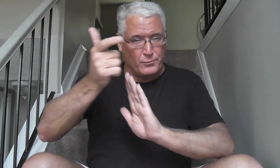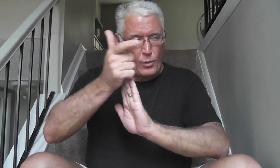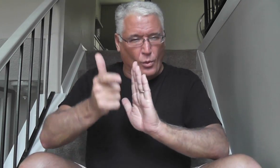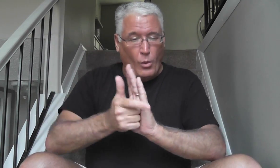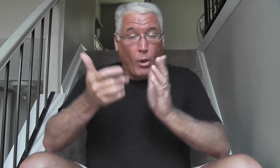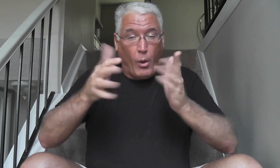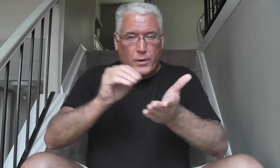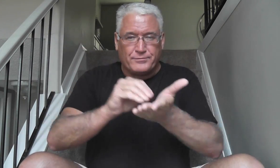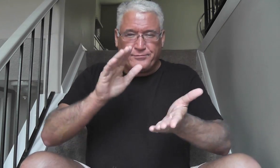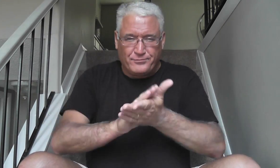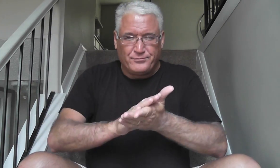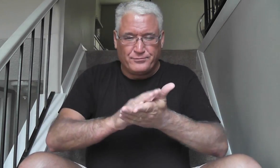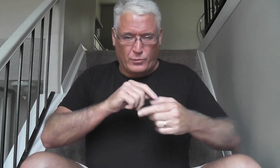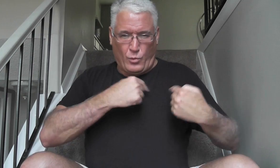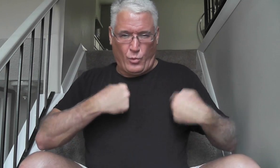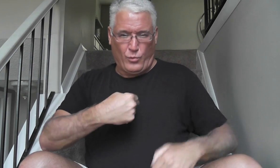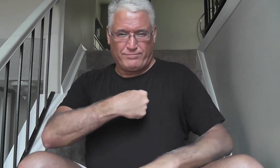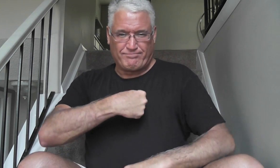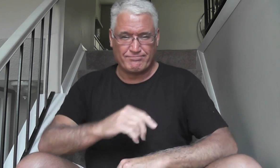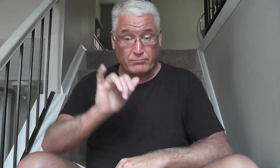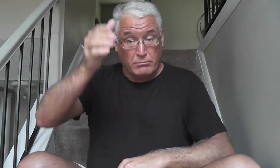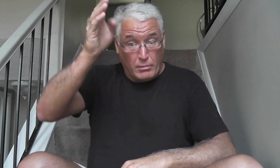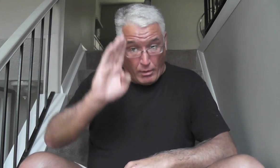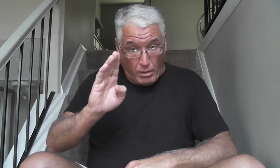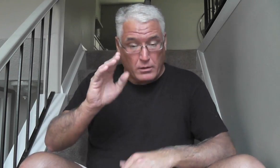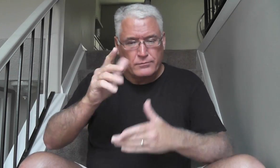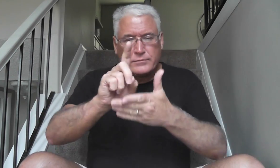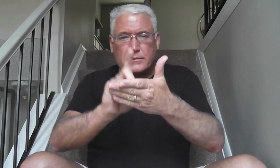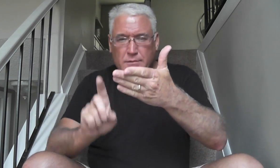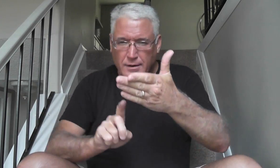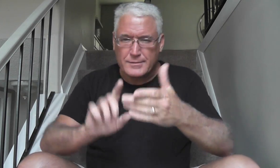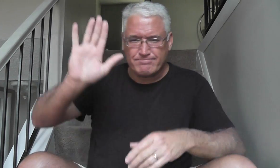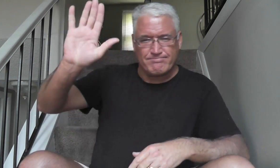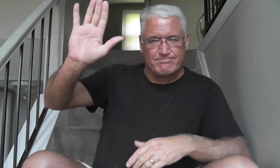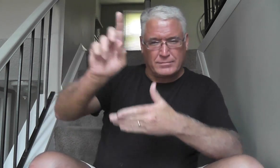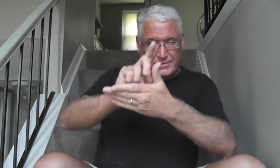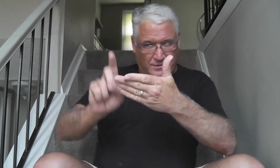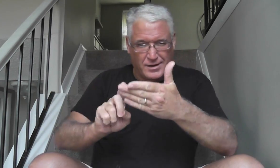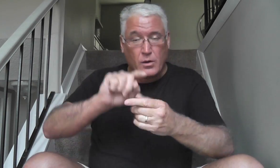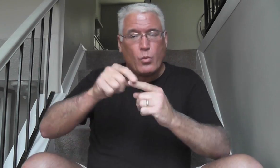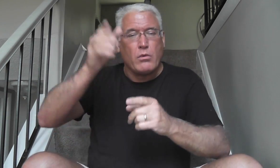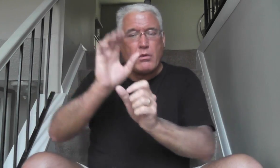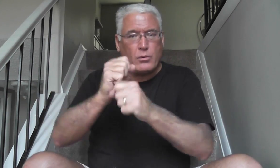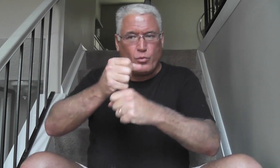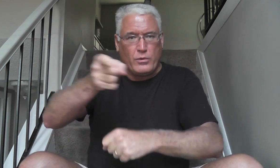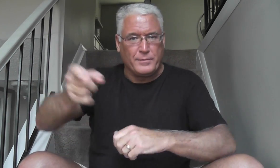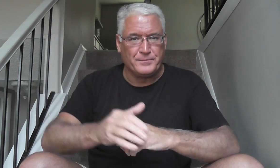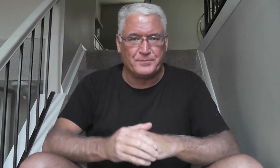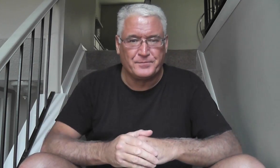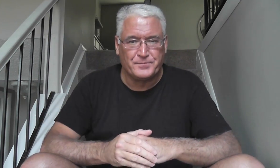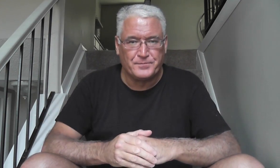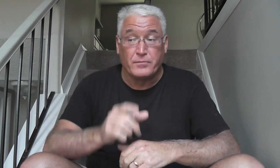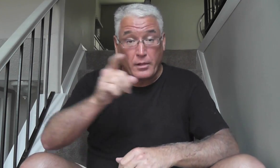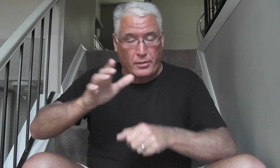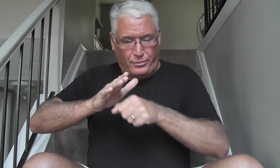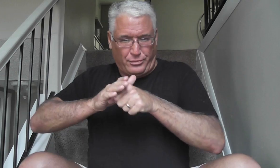it. How do they know? Because the law is in their heart. God designed them. He made them that way and